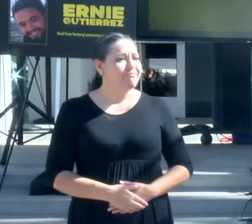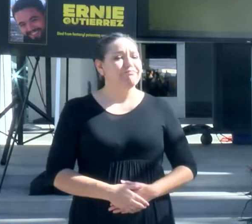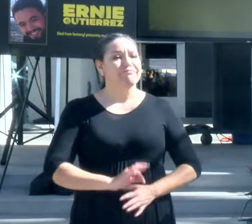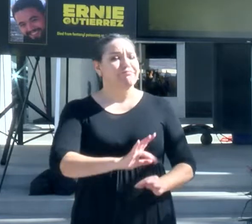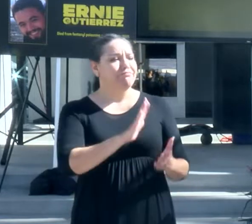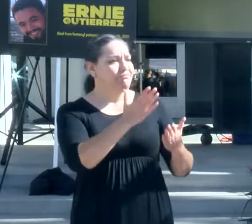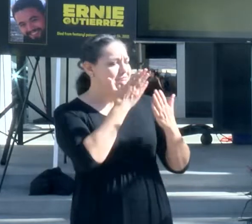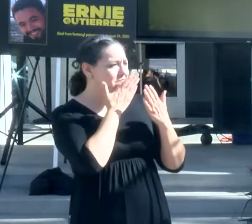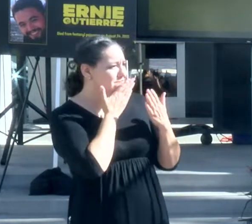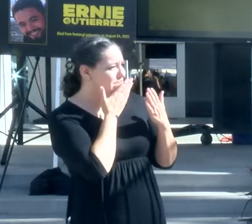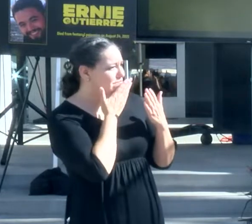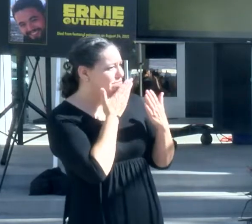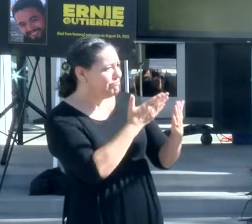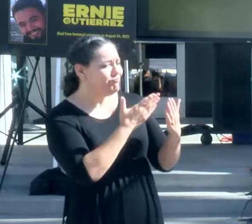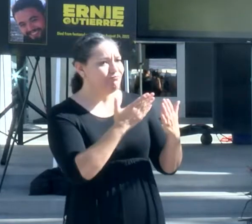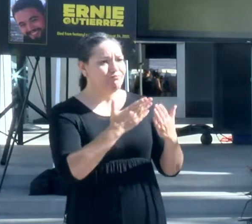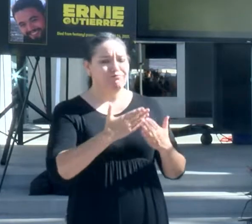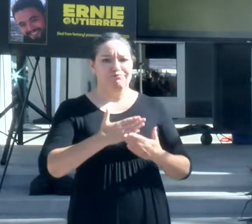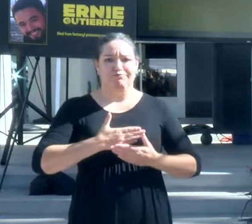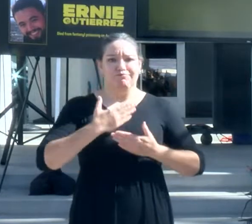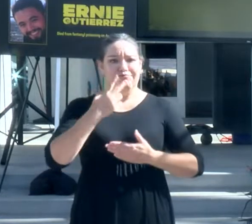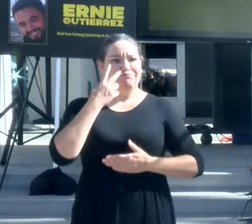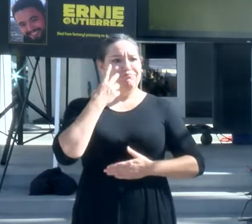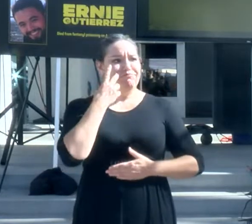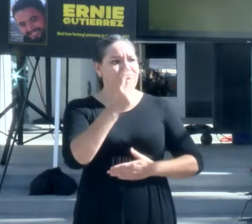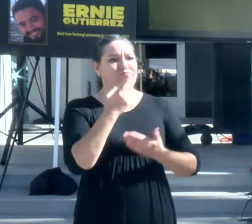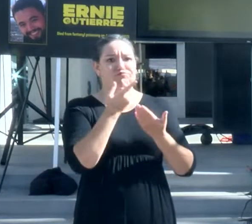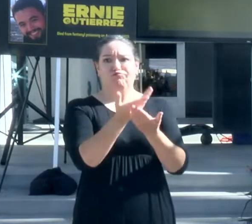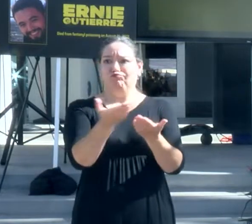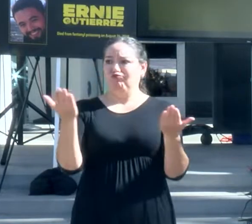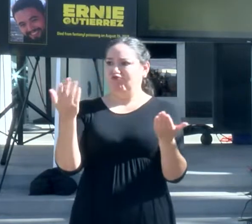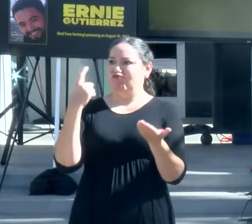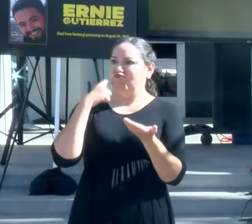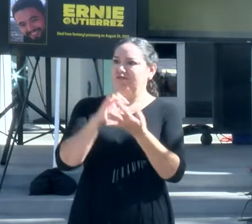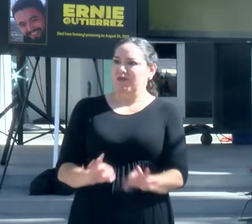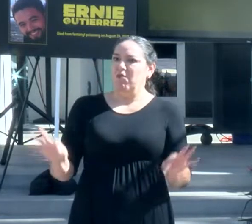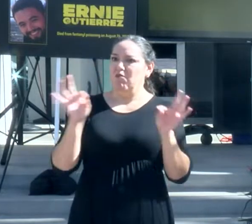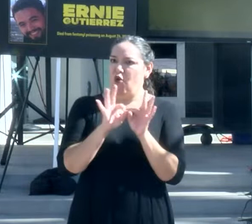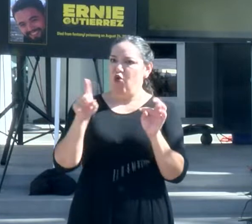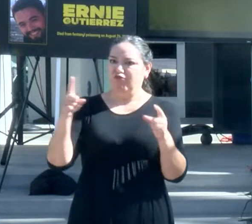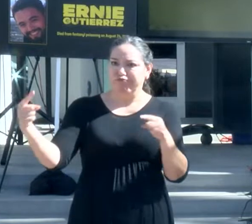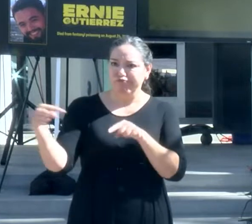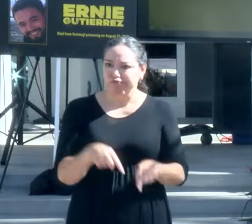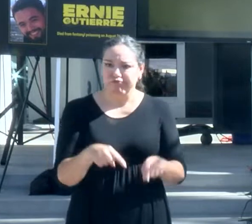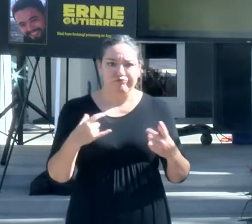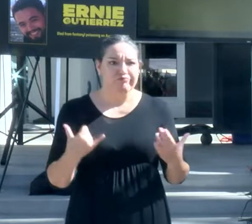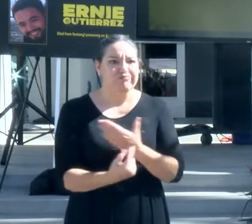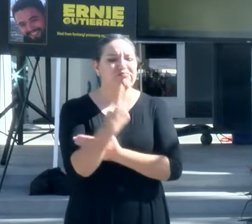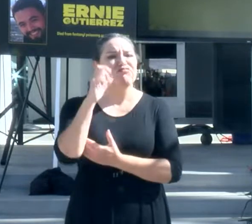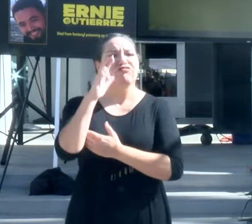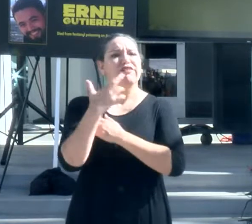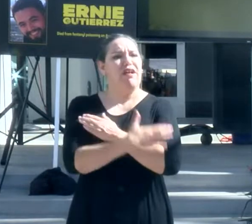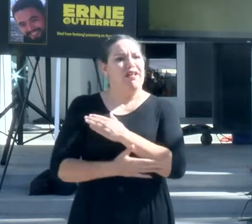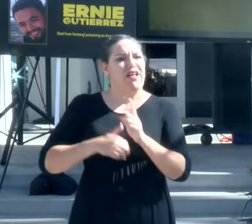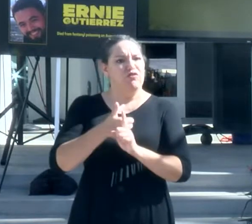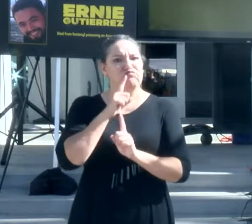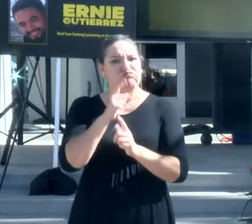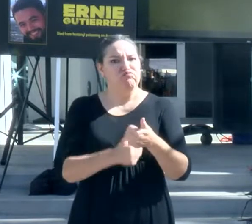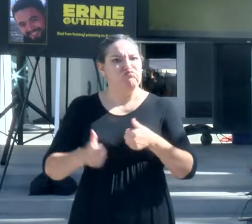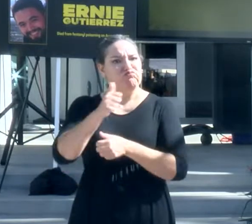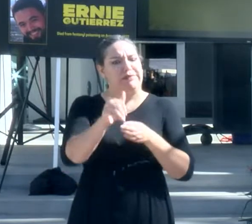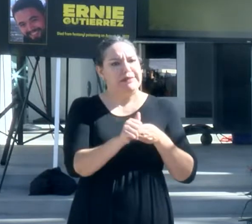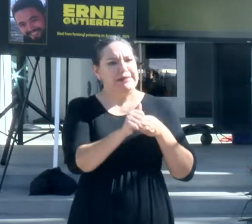Well, thank you, and I'm so glad to see that you find this to be important and that you're here today. Riverside County is leading the